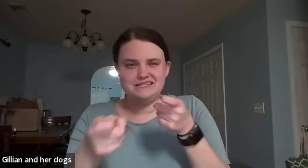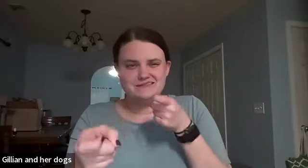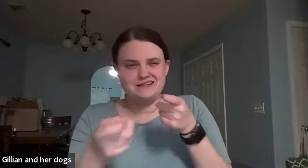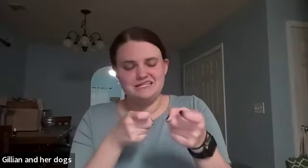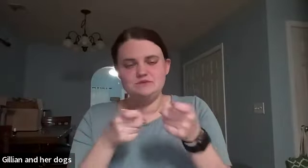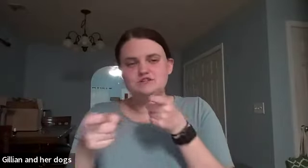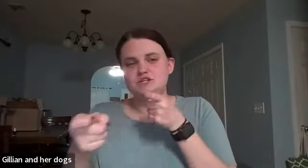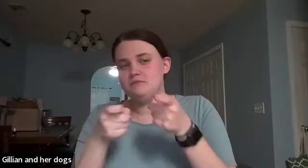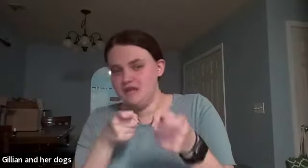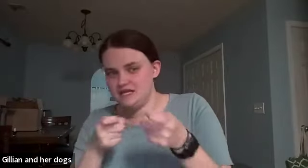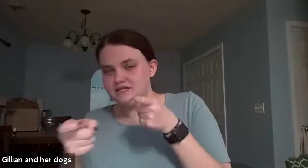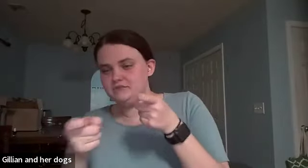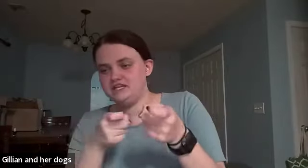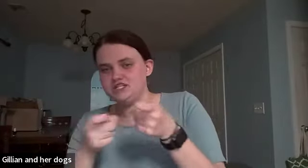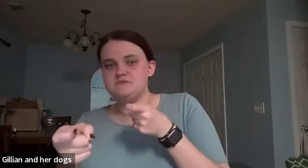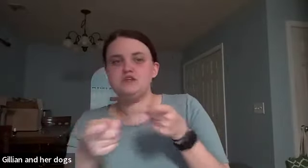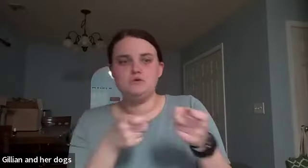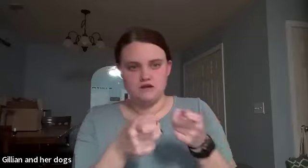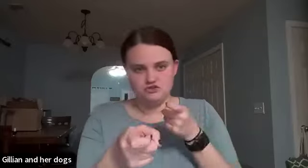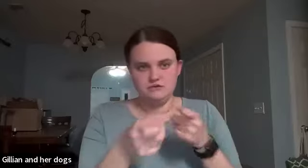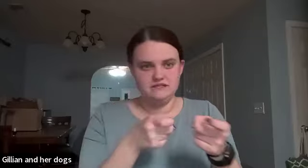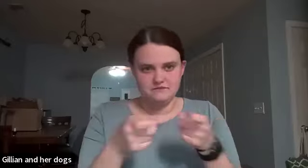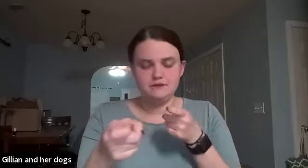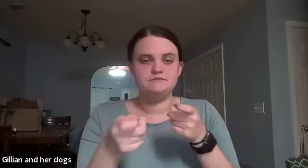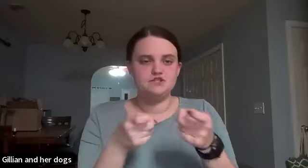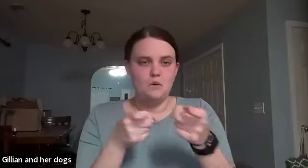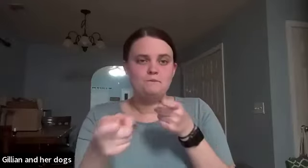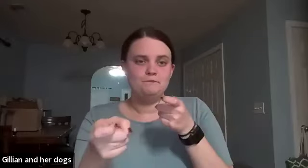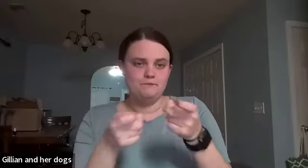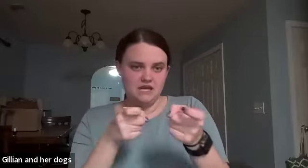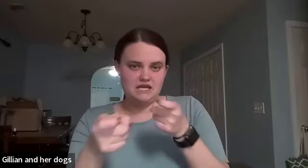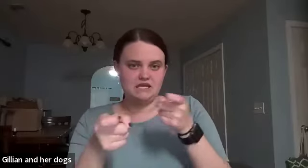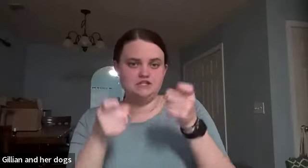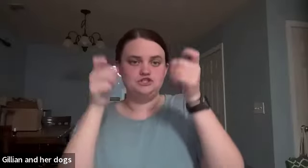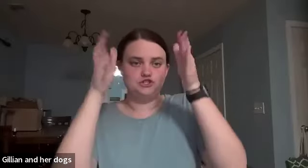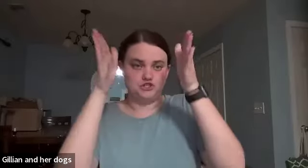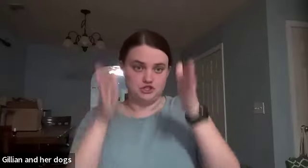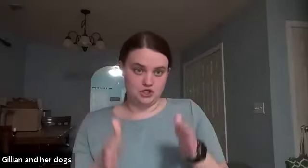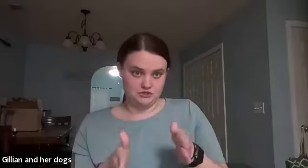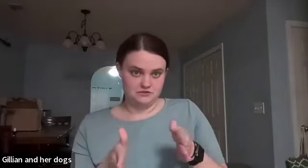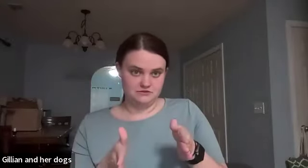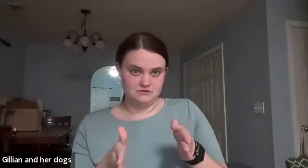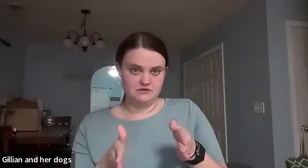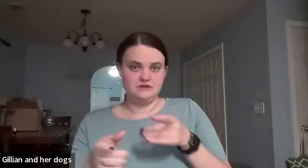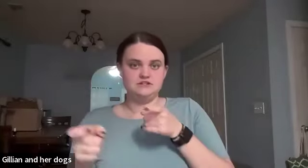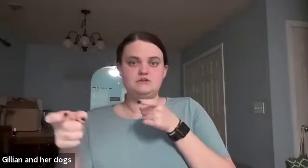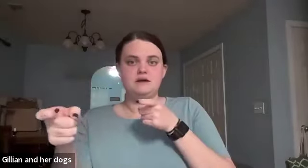makes a lot of sense because when you're managing something, you are controlling something. So, manager. So you